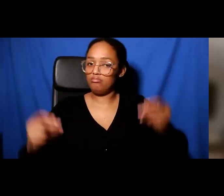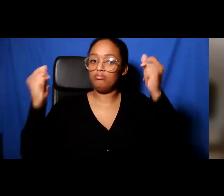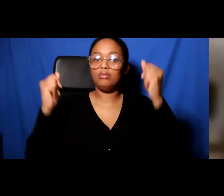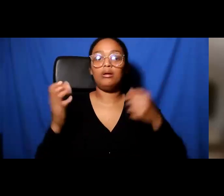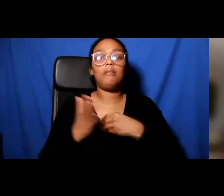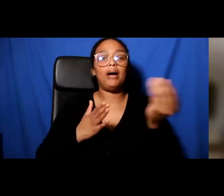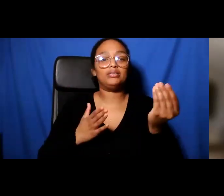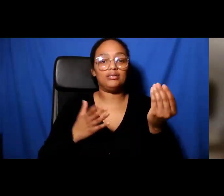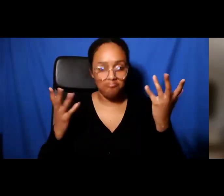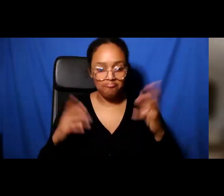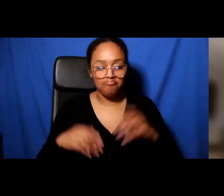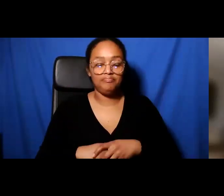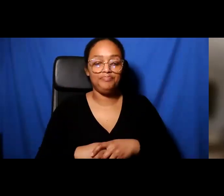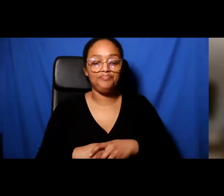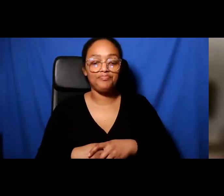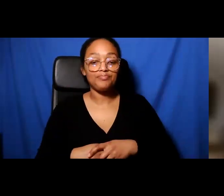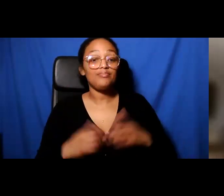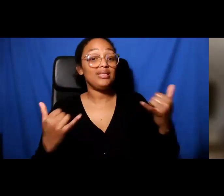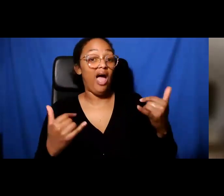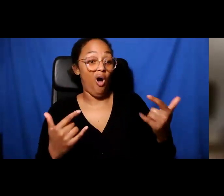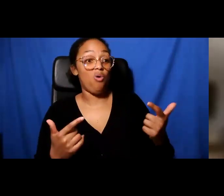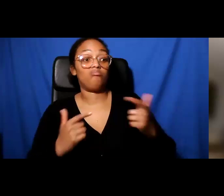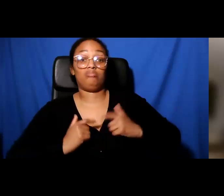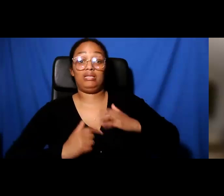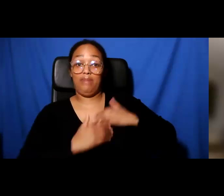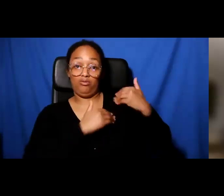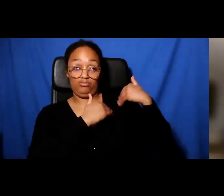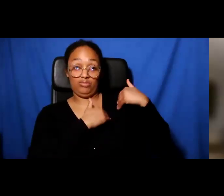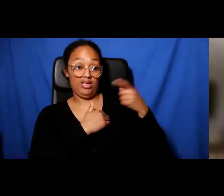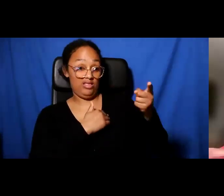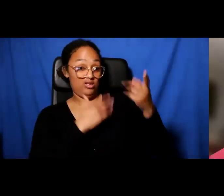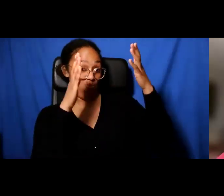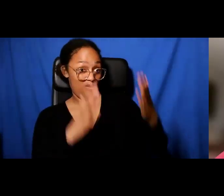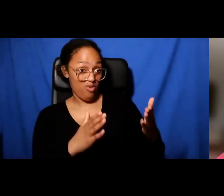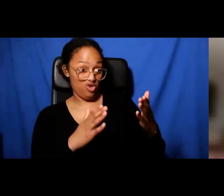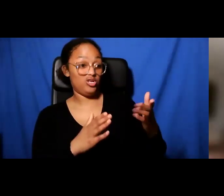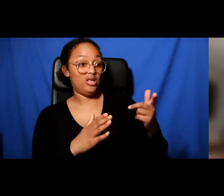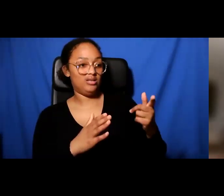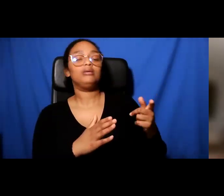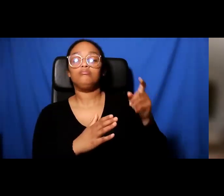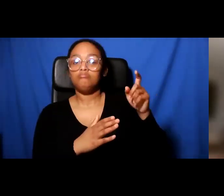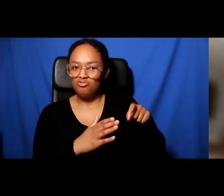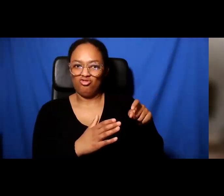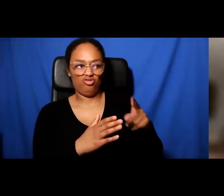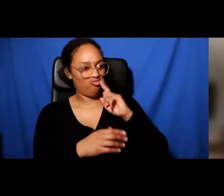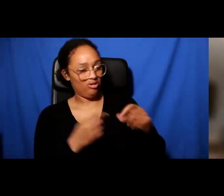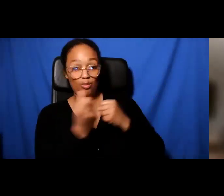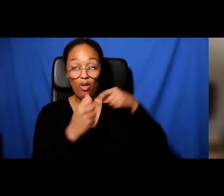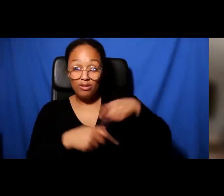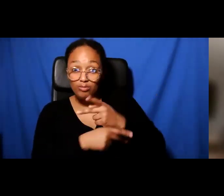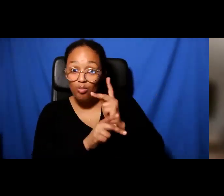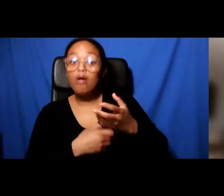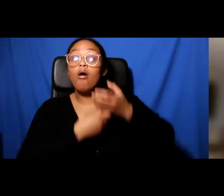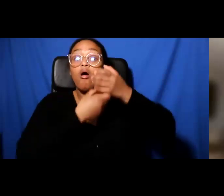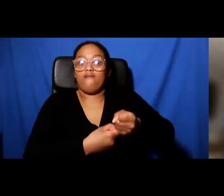at the park. Now it's my job to turn this one believer into 12 believers. I'm going to use that one person